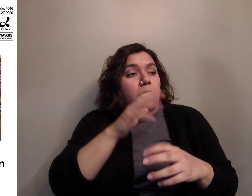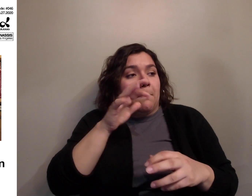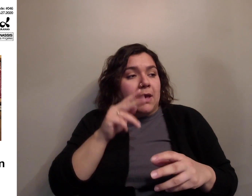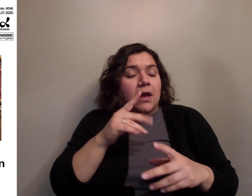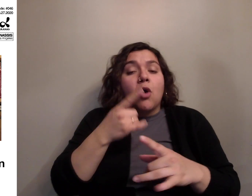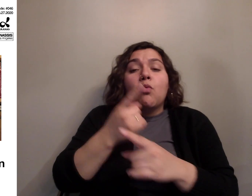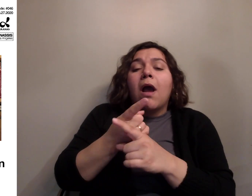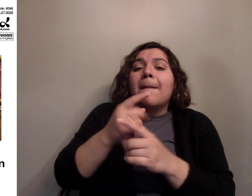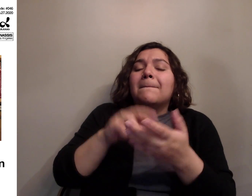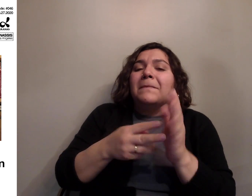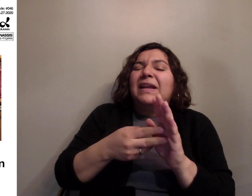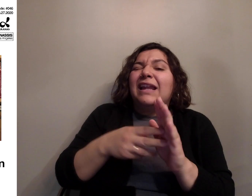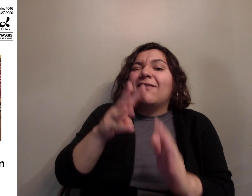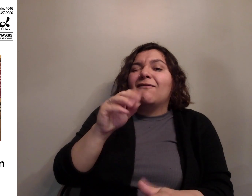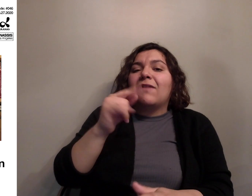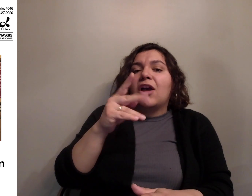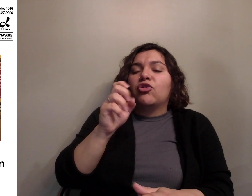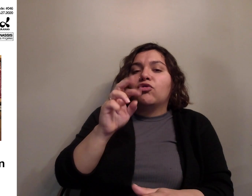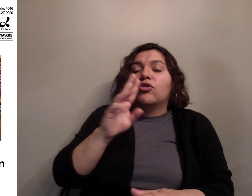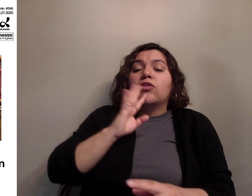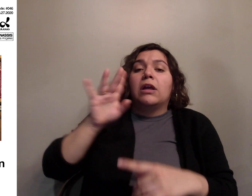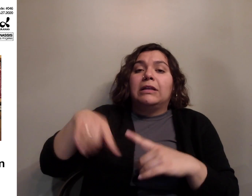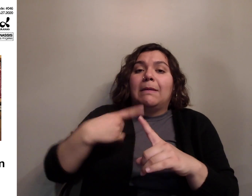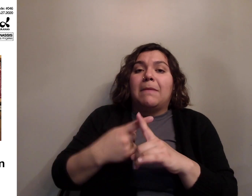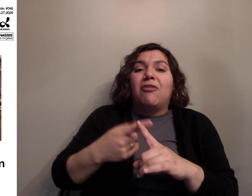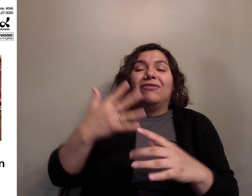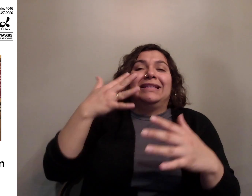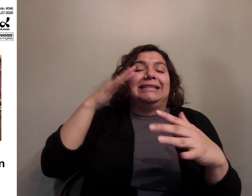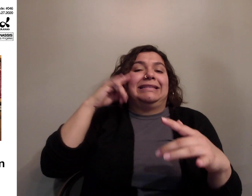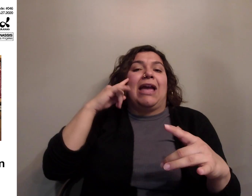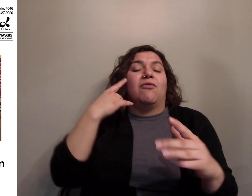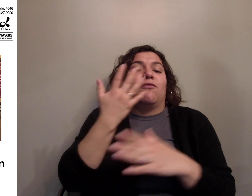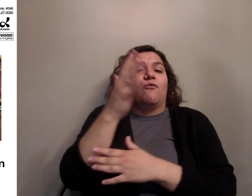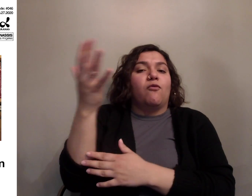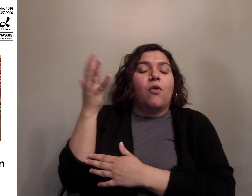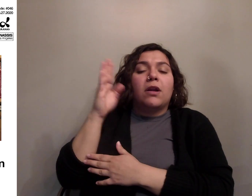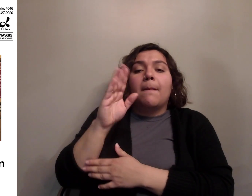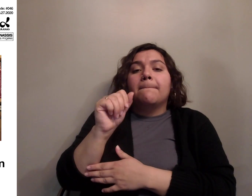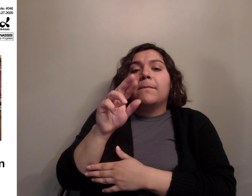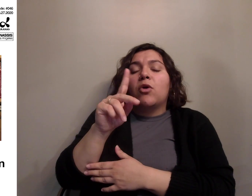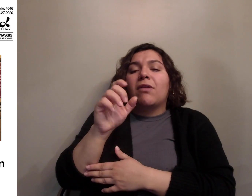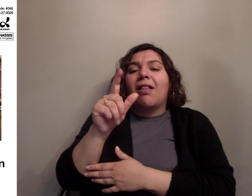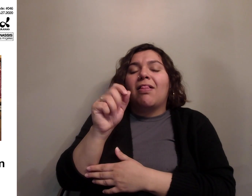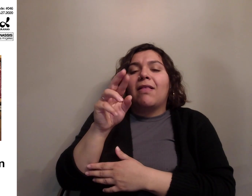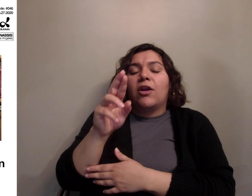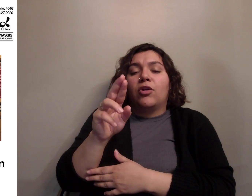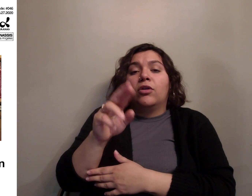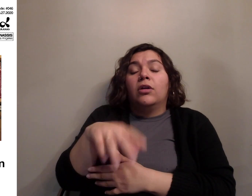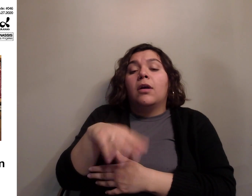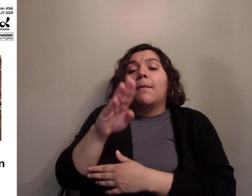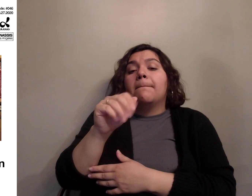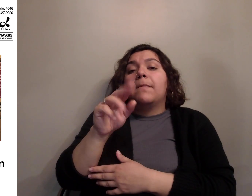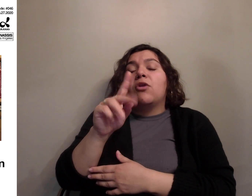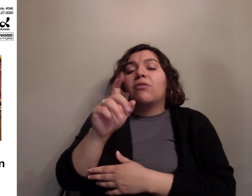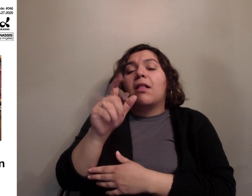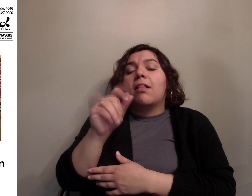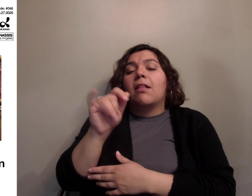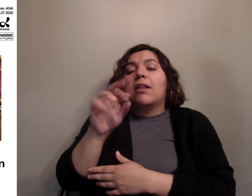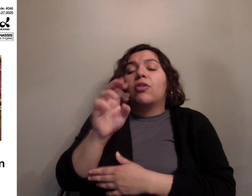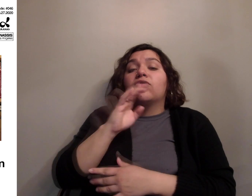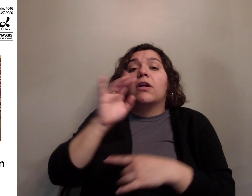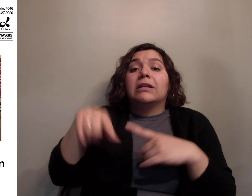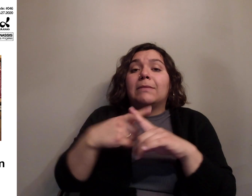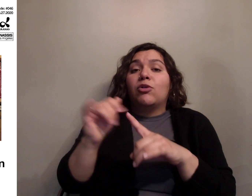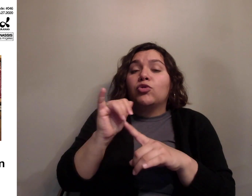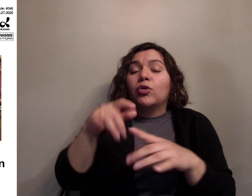something that Wagner writes about in one of his essays. He talks about this, the resounding silence of the forest. Baudelaire talks about it too. So this is a